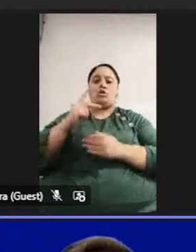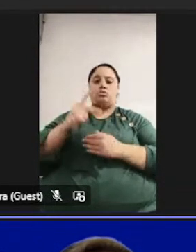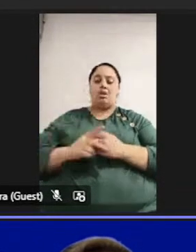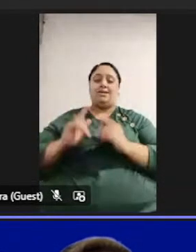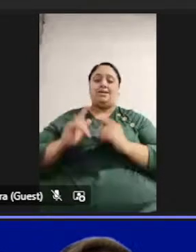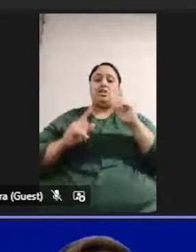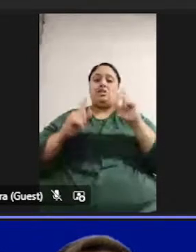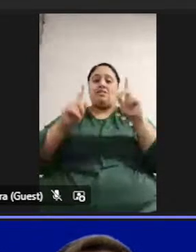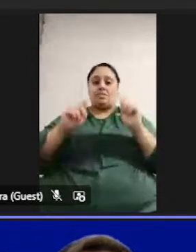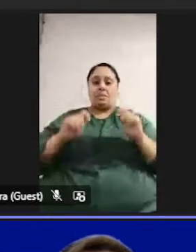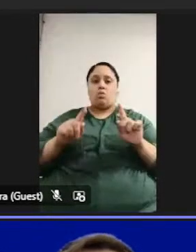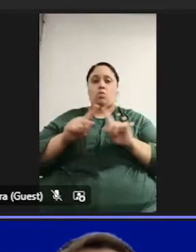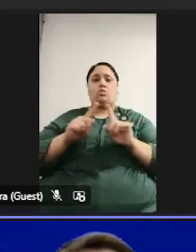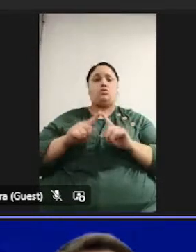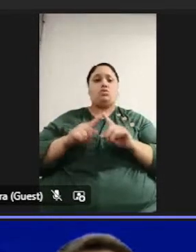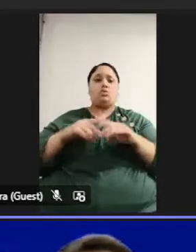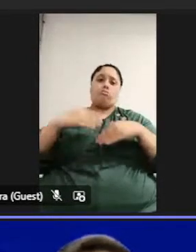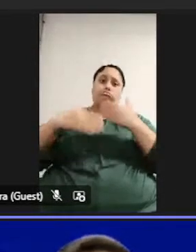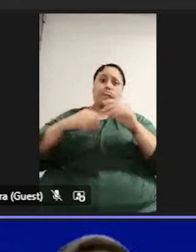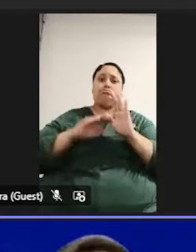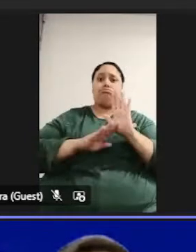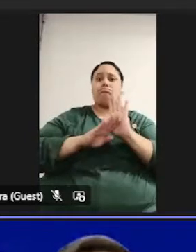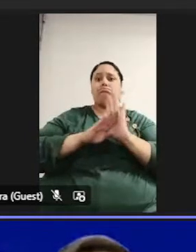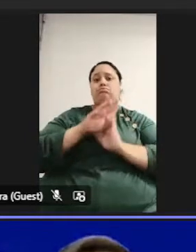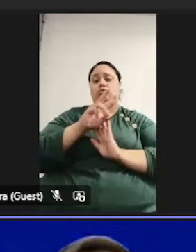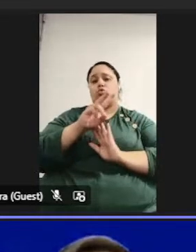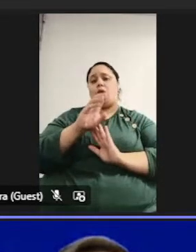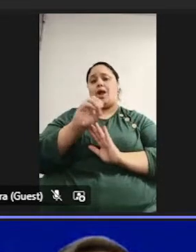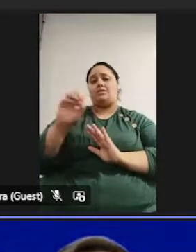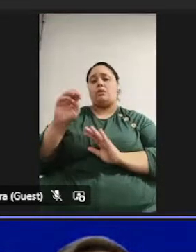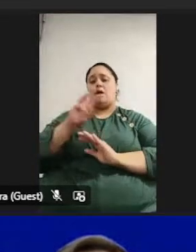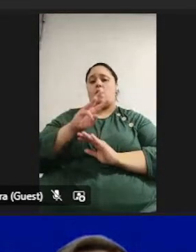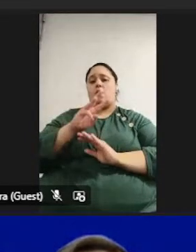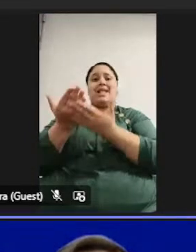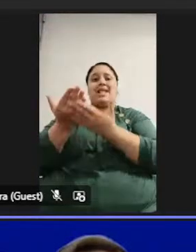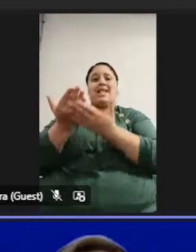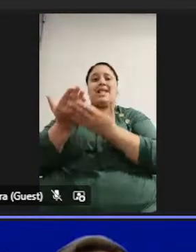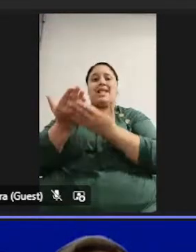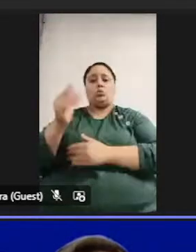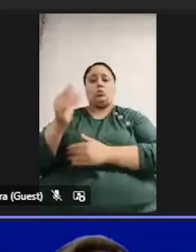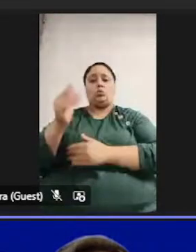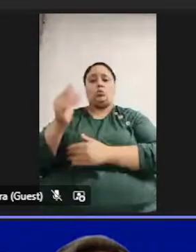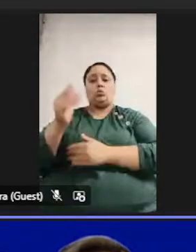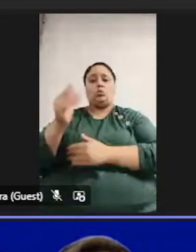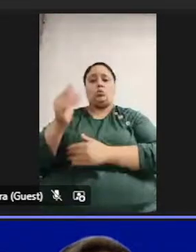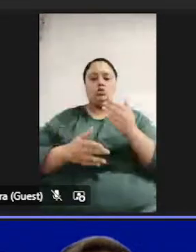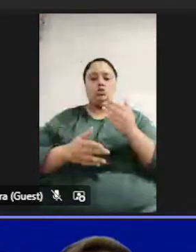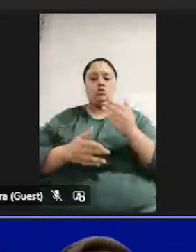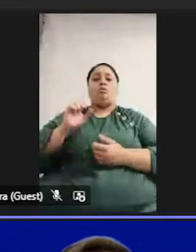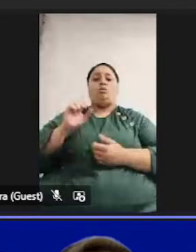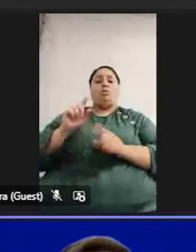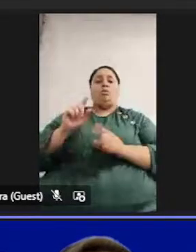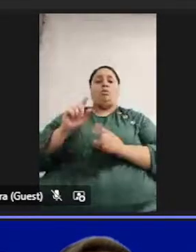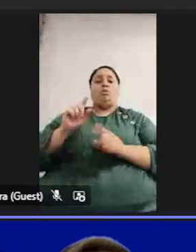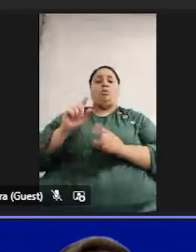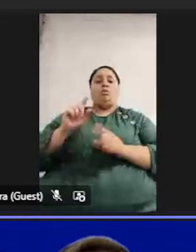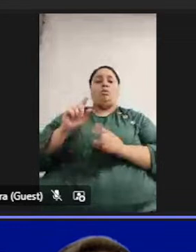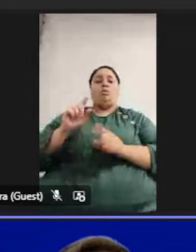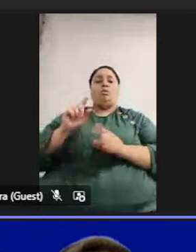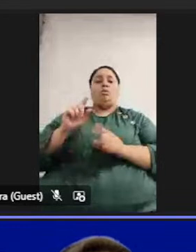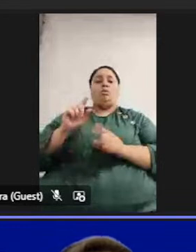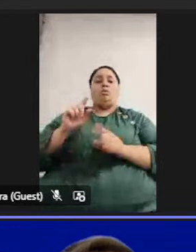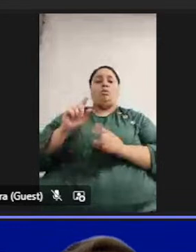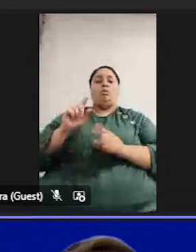great guns, their 200 megawatt tender, which is nearing completion. And they have also recently issued a dispatchable tender